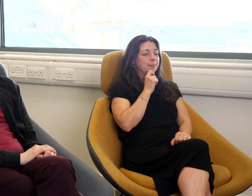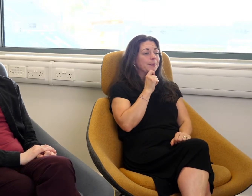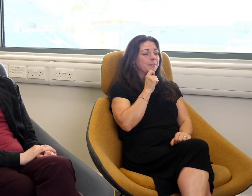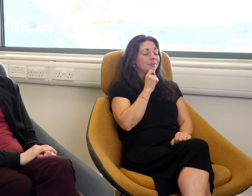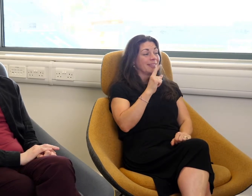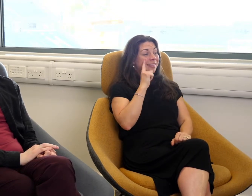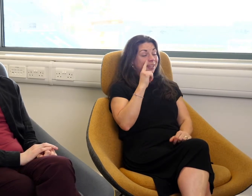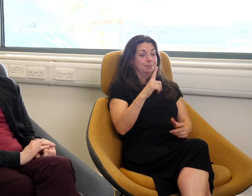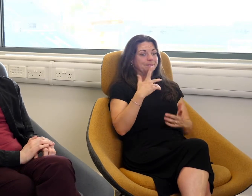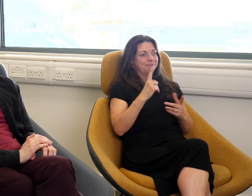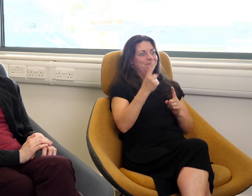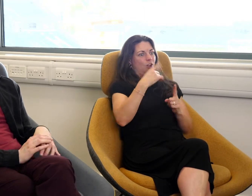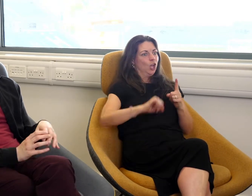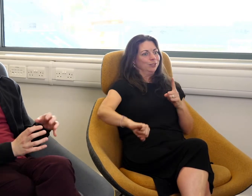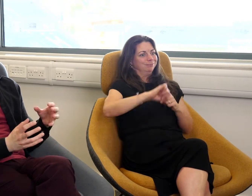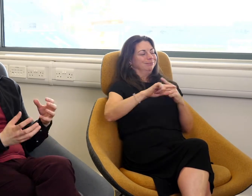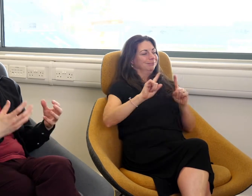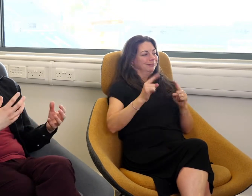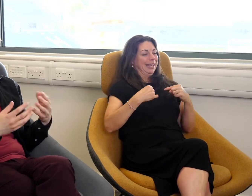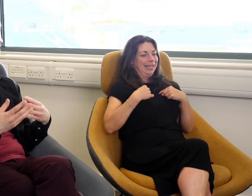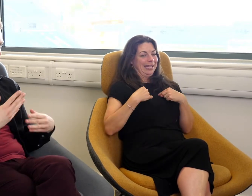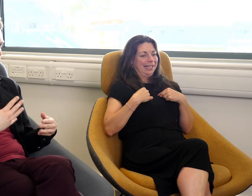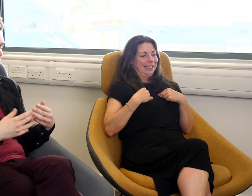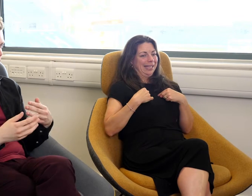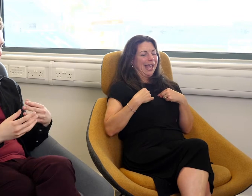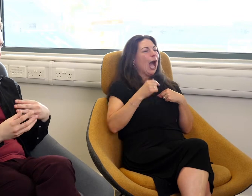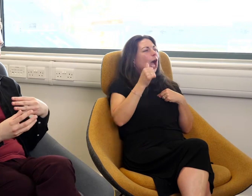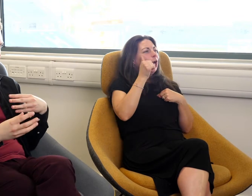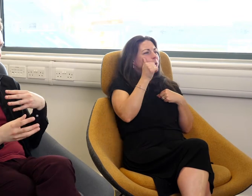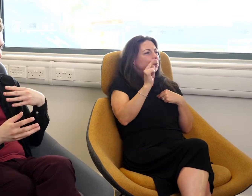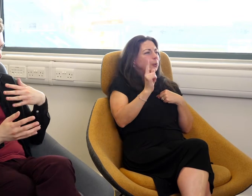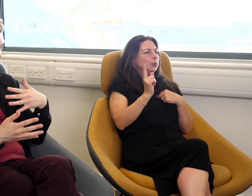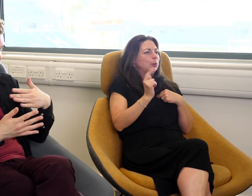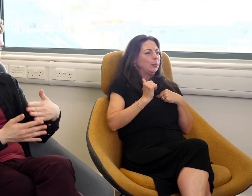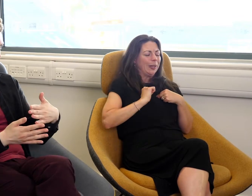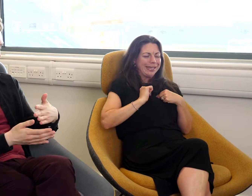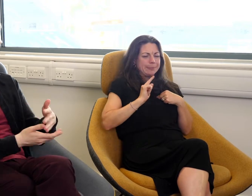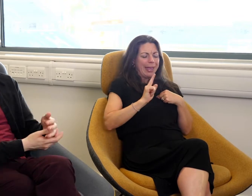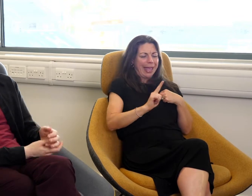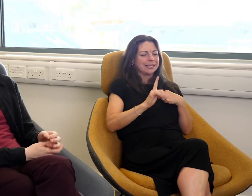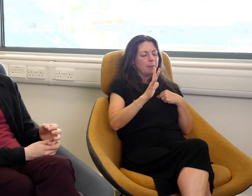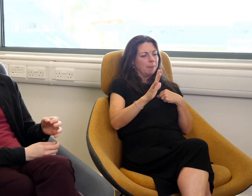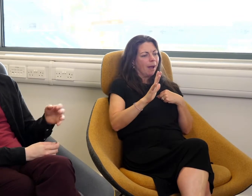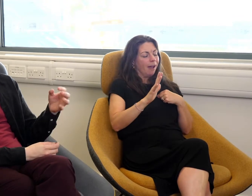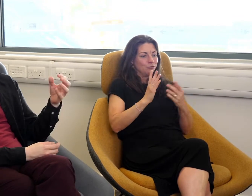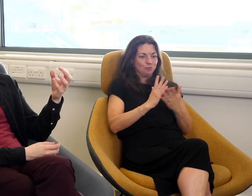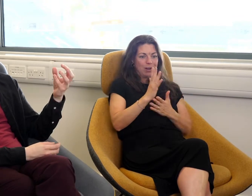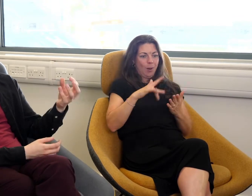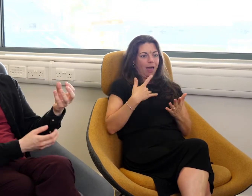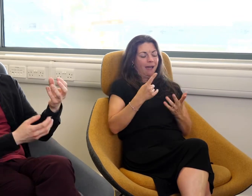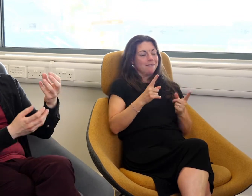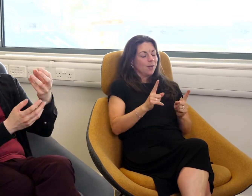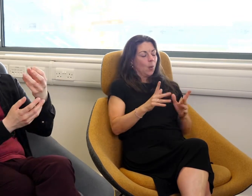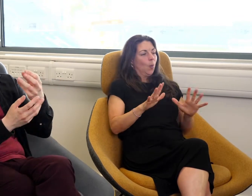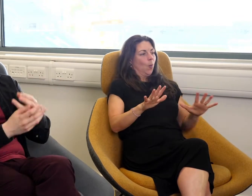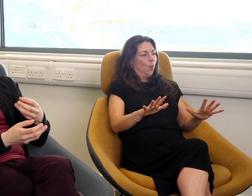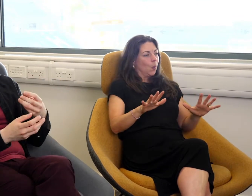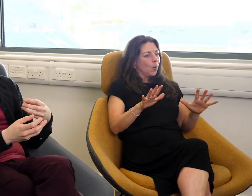all, which I kind of knew beforehand but was really good to see in person, is just the different types